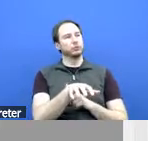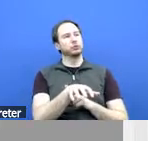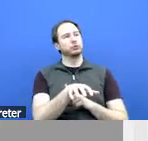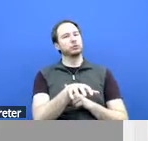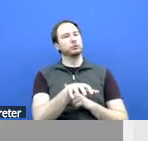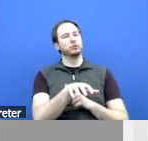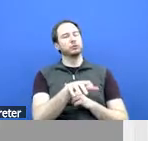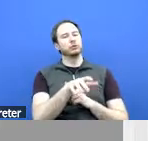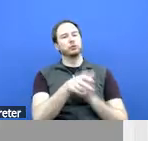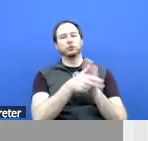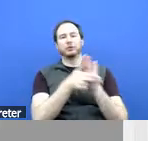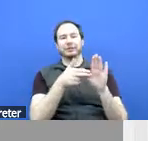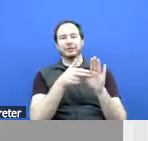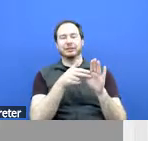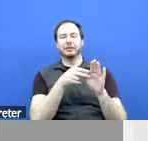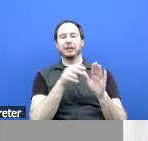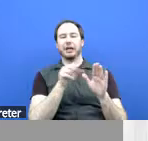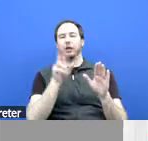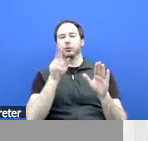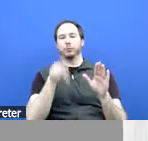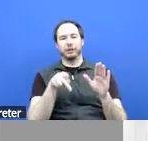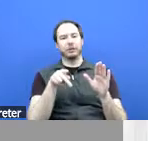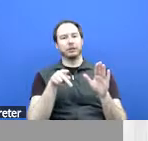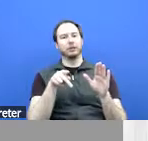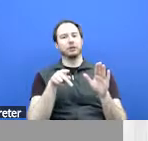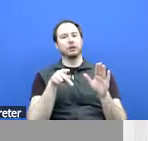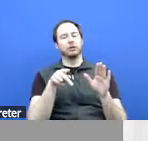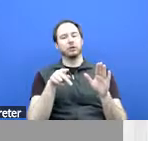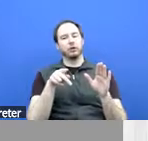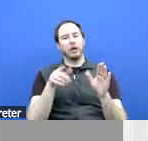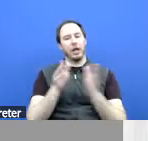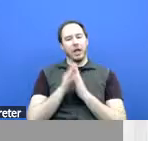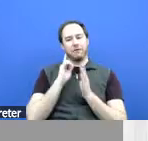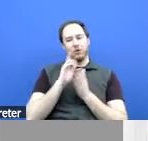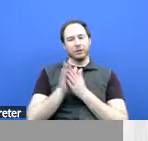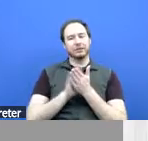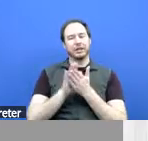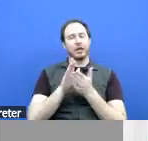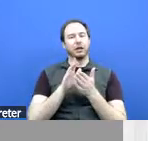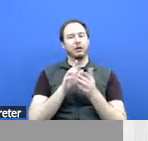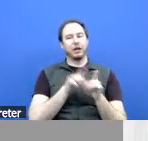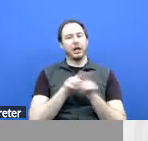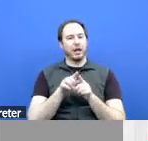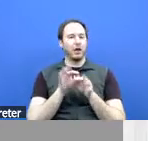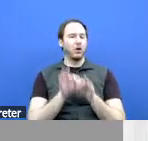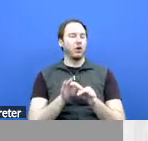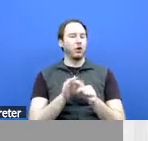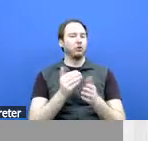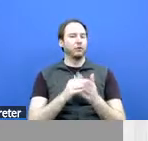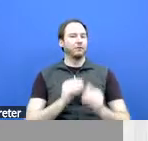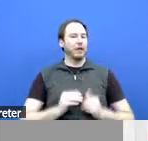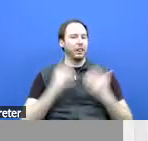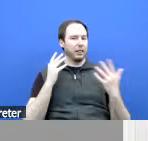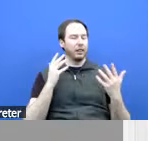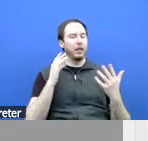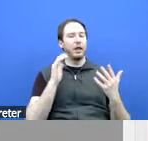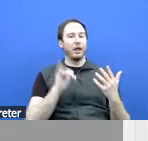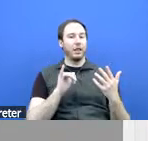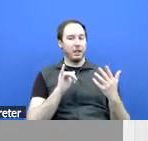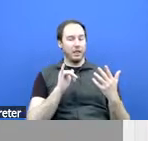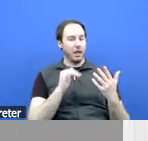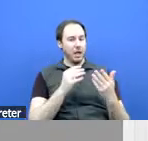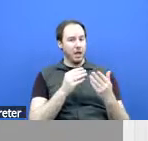as a distinct special use permit as incentive for revitalization. And as I mentioned, the amenity offered is what